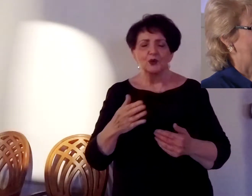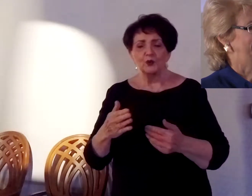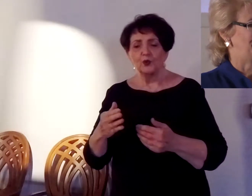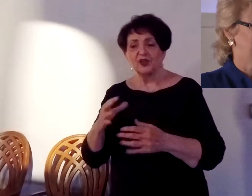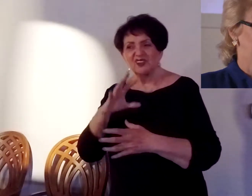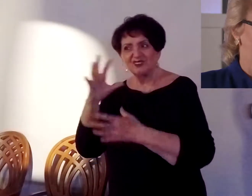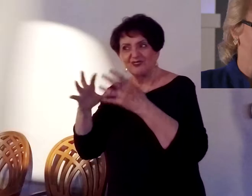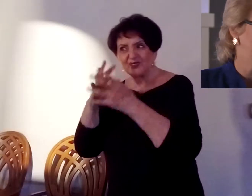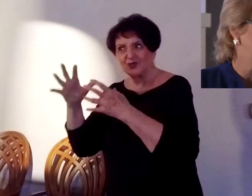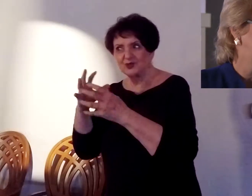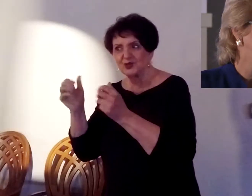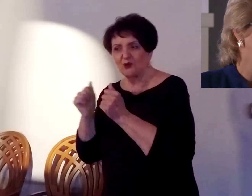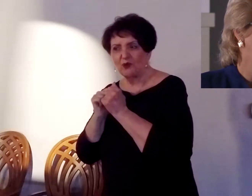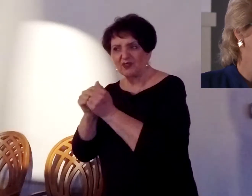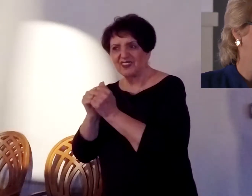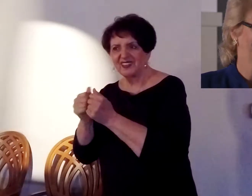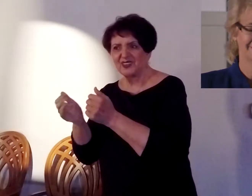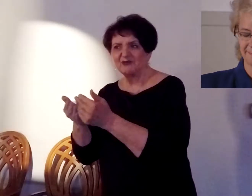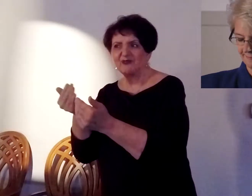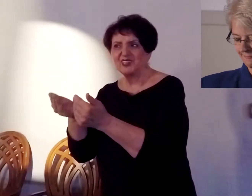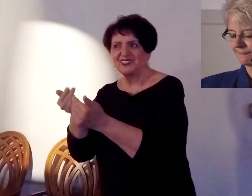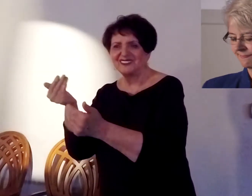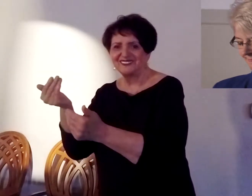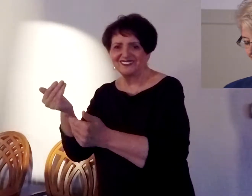Could just let that land for a minute, right?